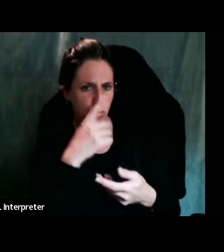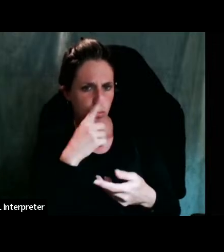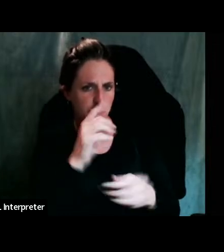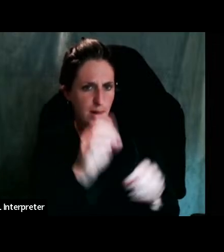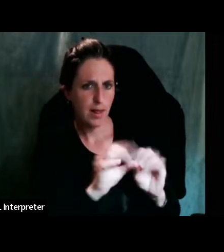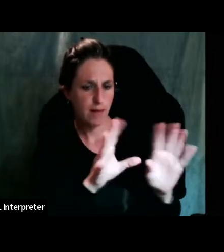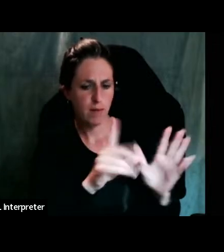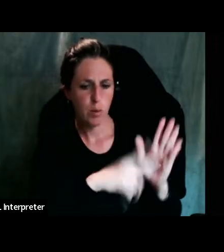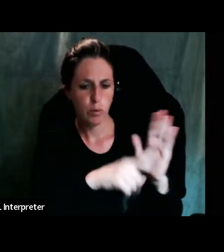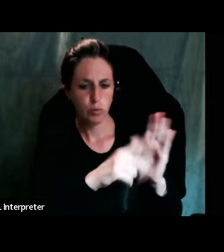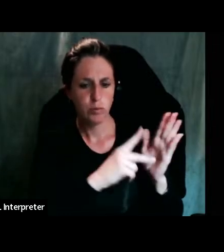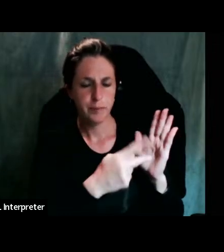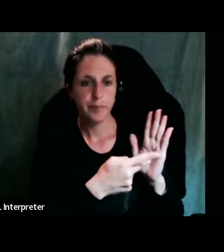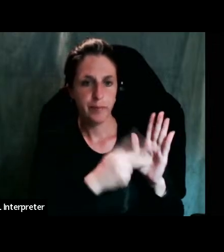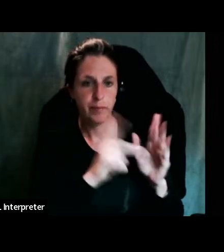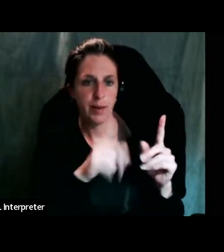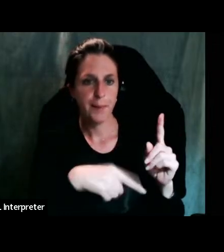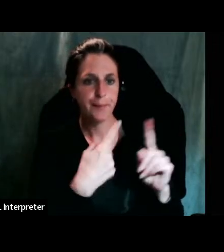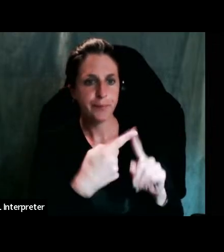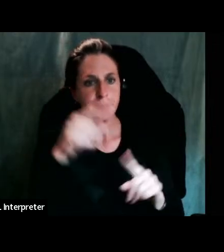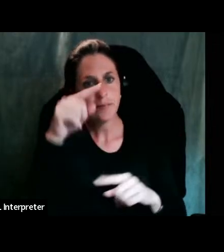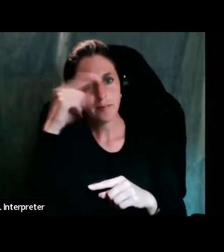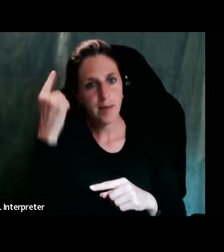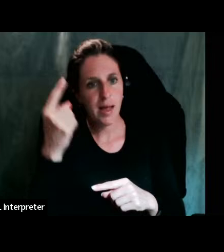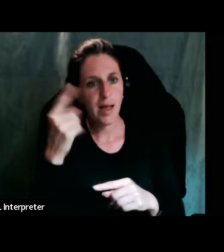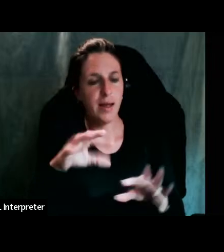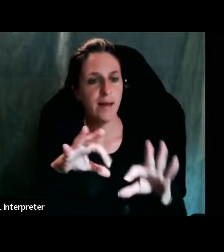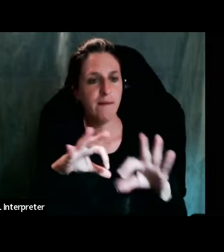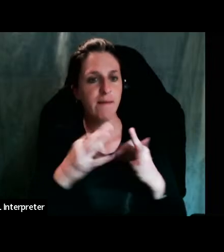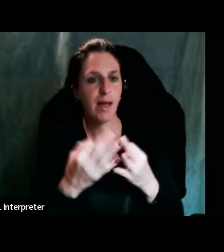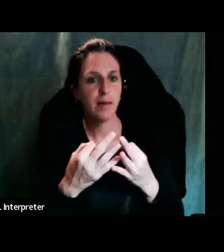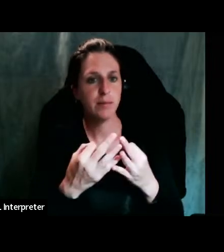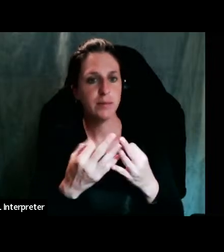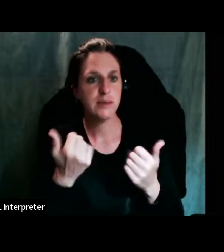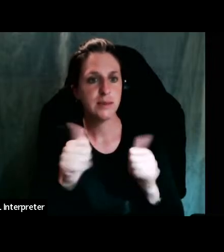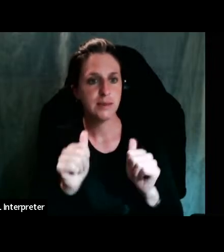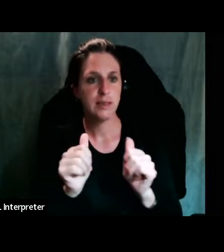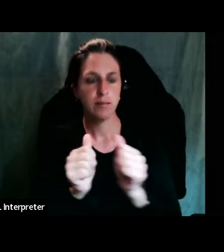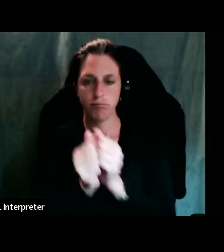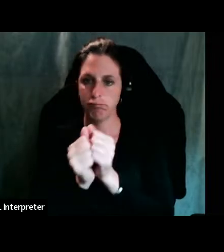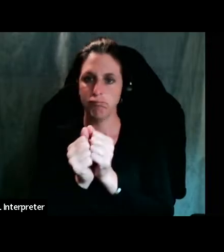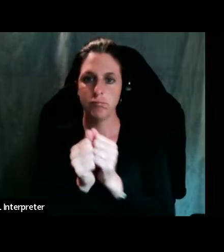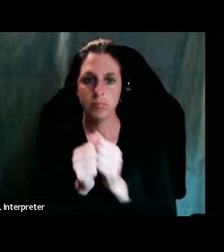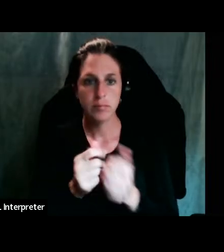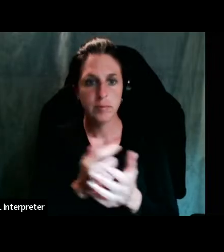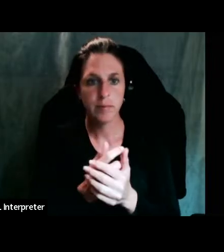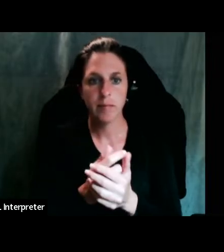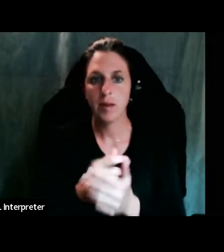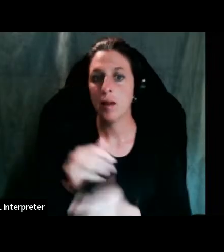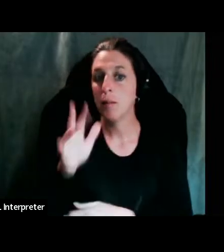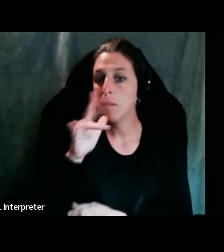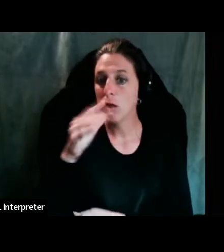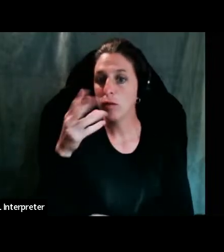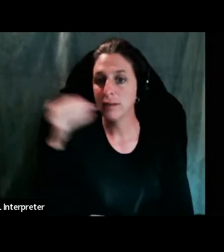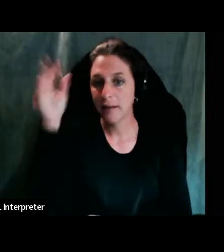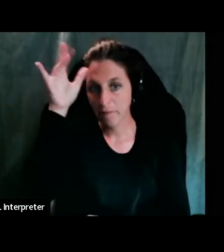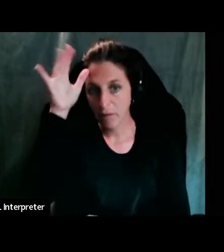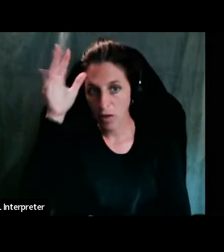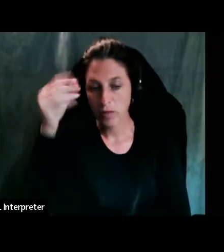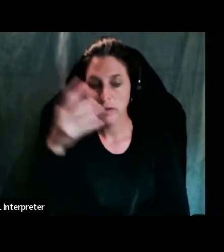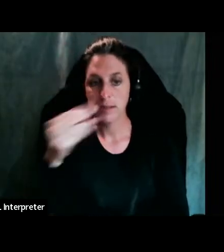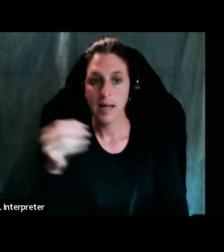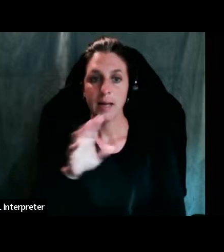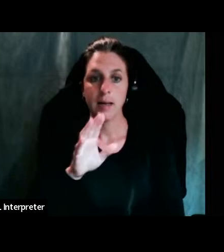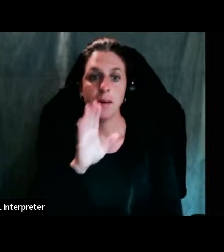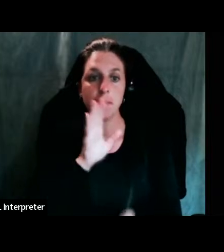what you mean about the Black families being intact? I'm saying that mothers and fathers and